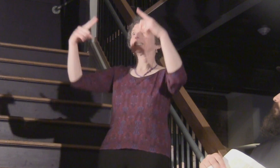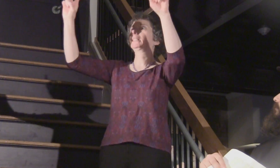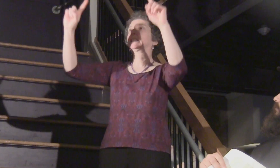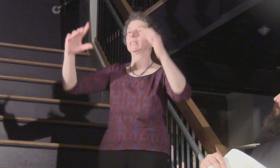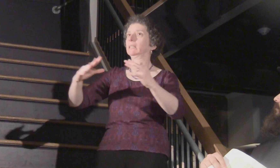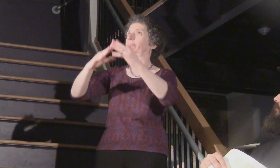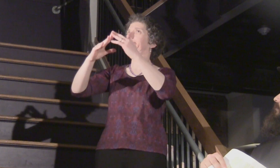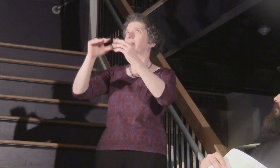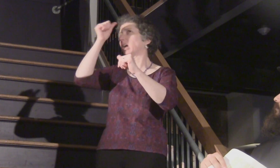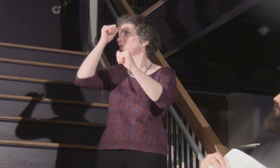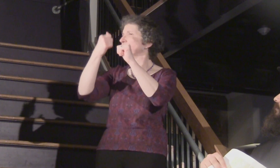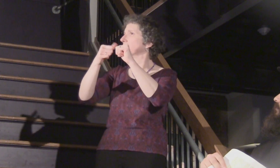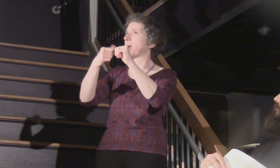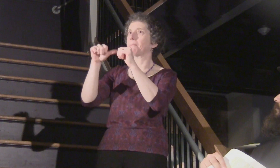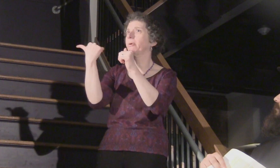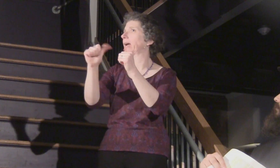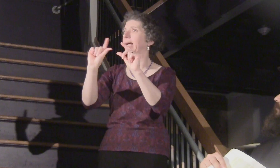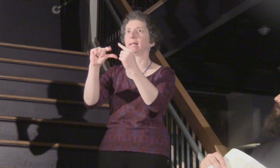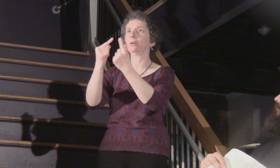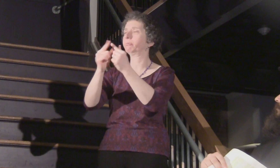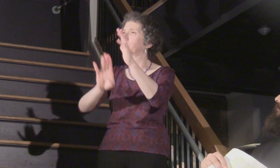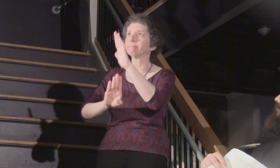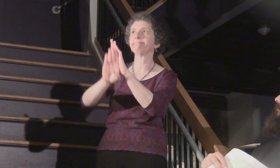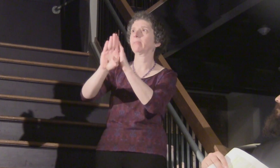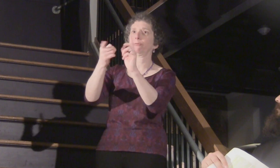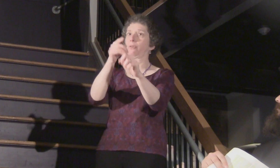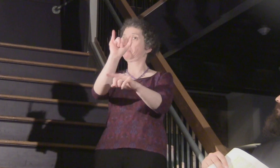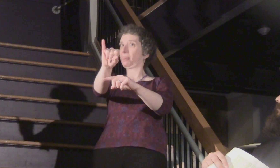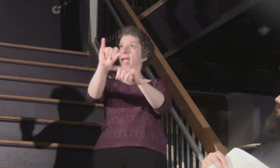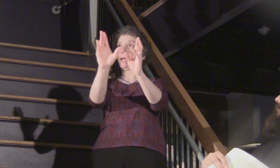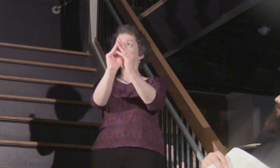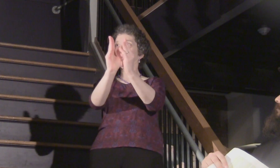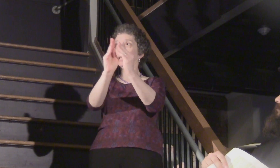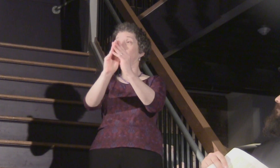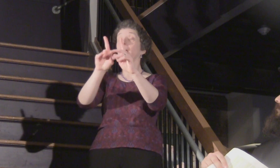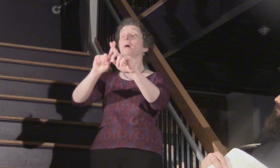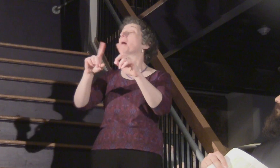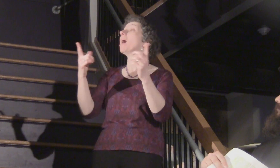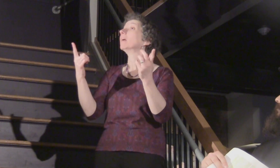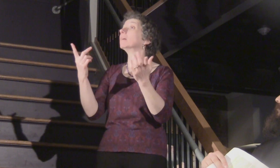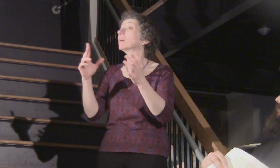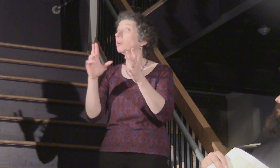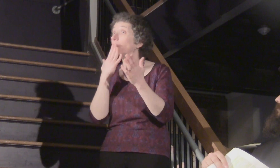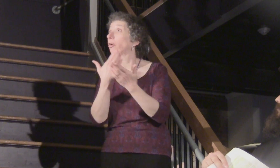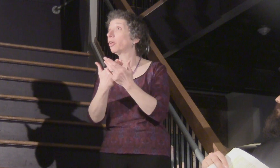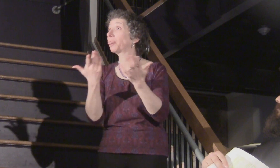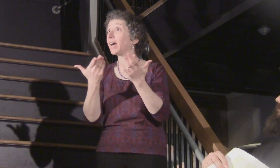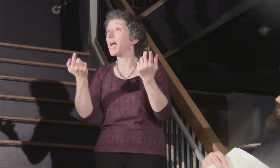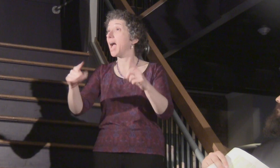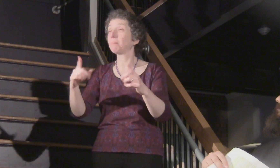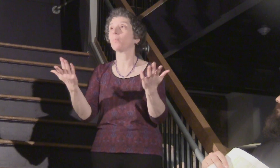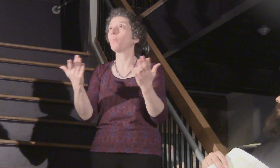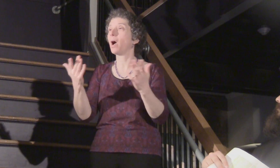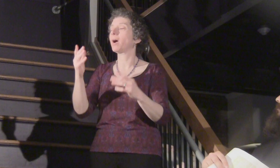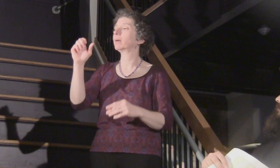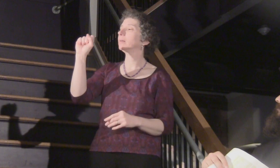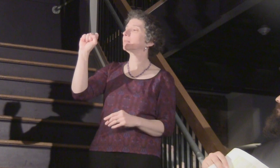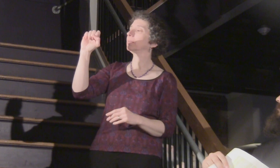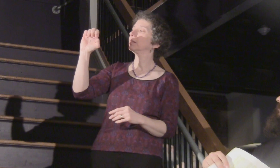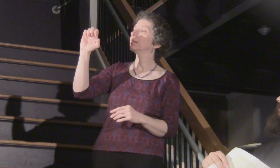and really, I don't think anything was developed from that meeting or anything, but the good